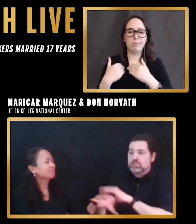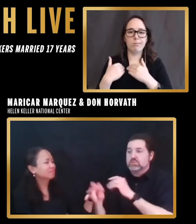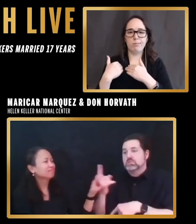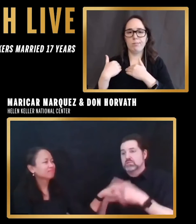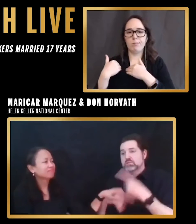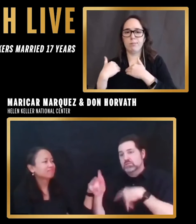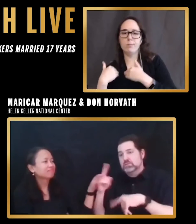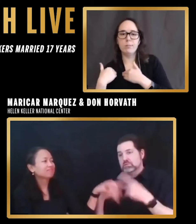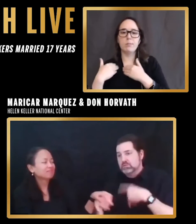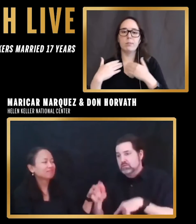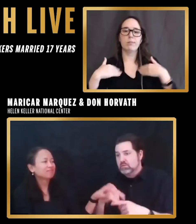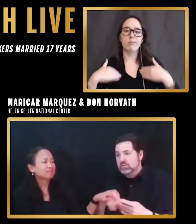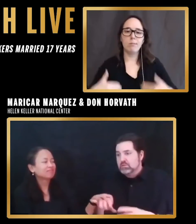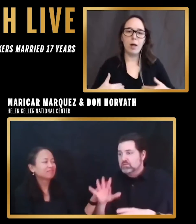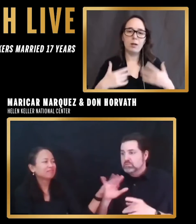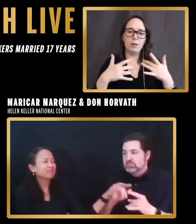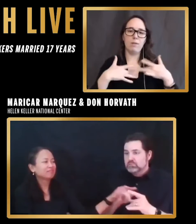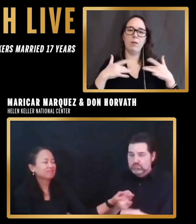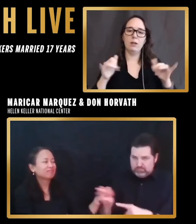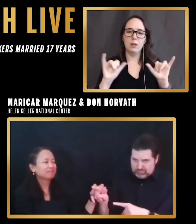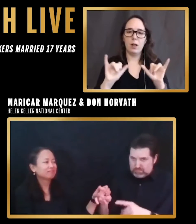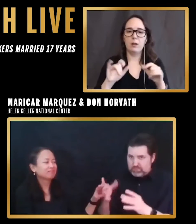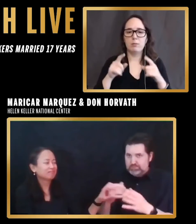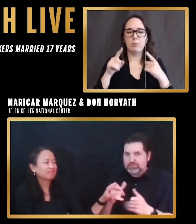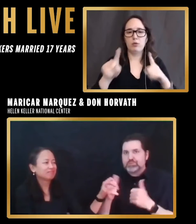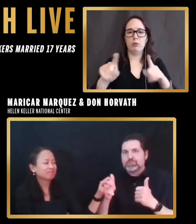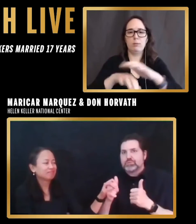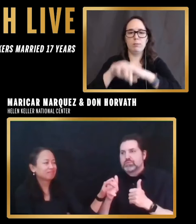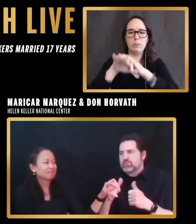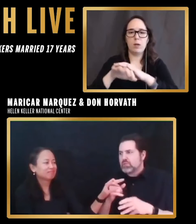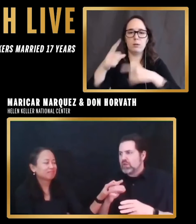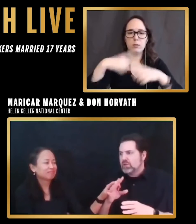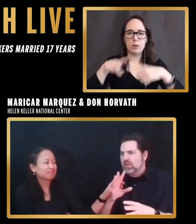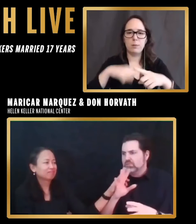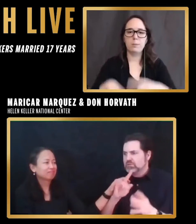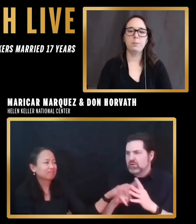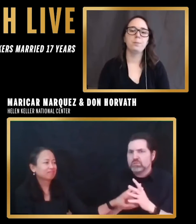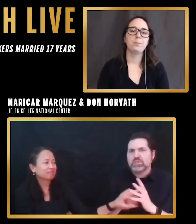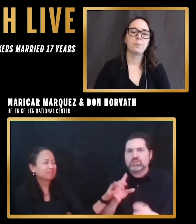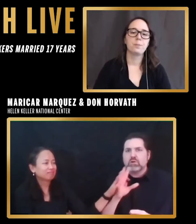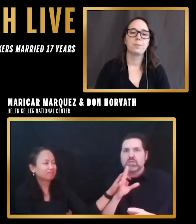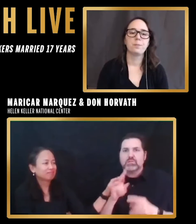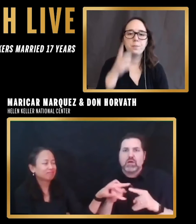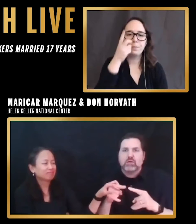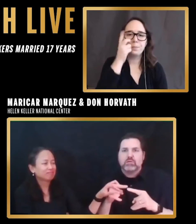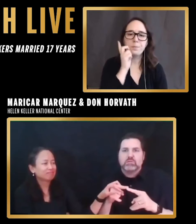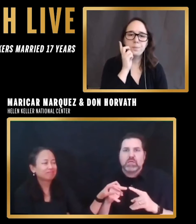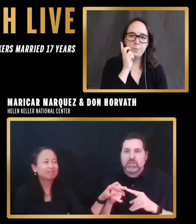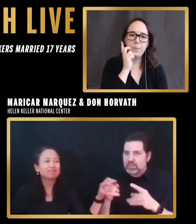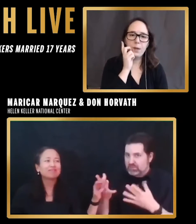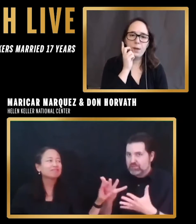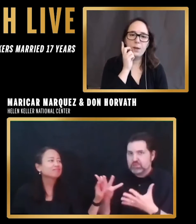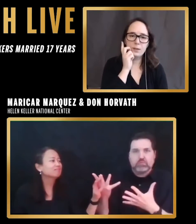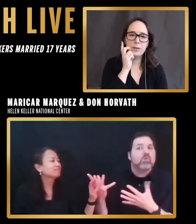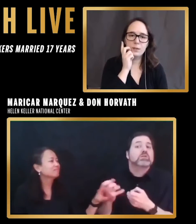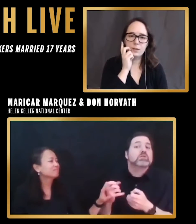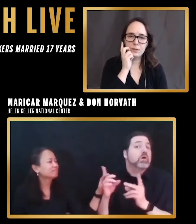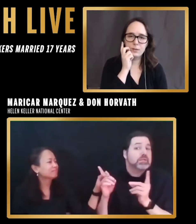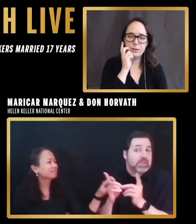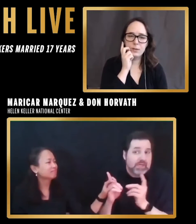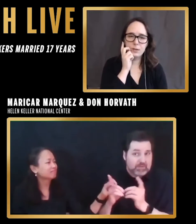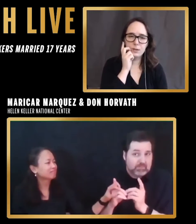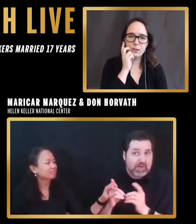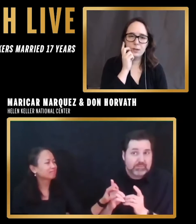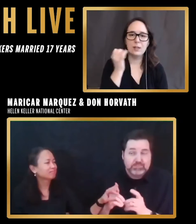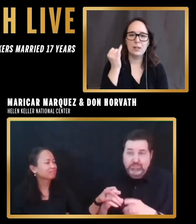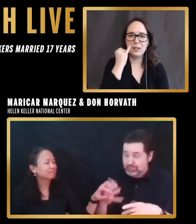you manage that throughout a day. Well, I'll start with talking about like if we wanted to go on a